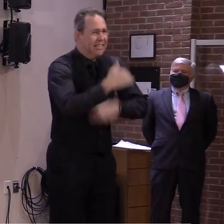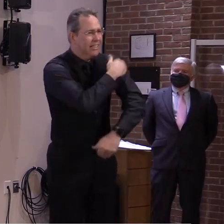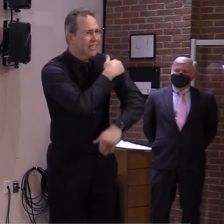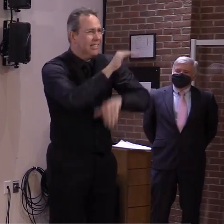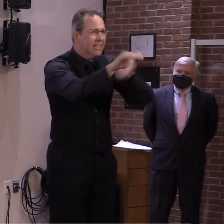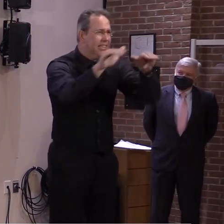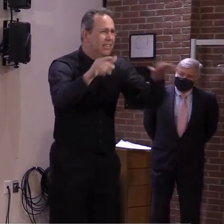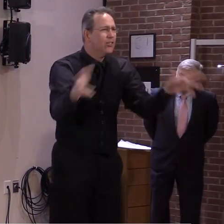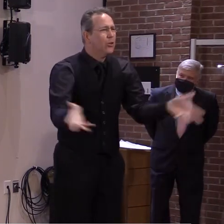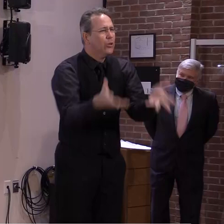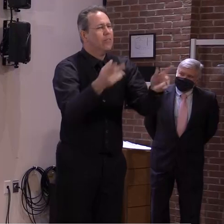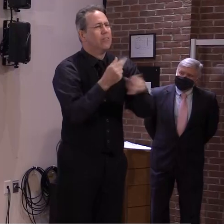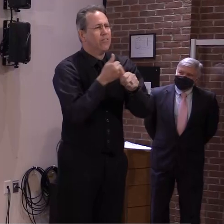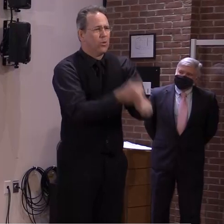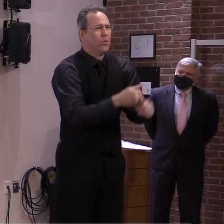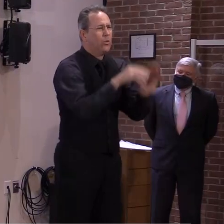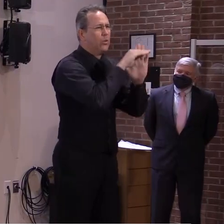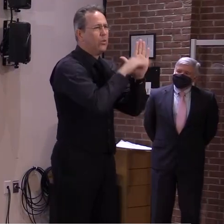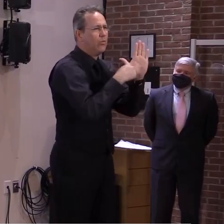So, Dr. Levine.